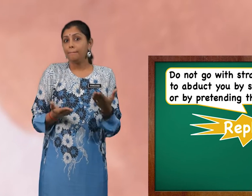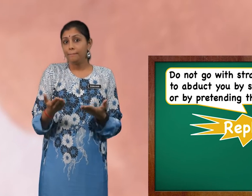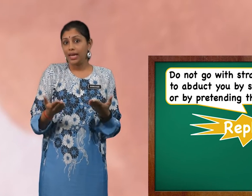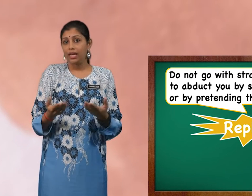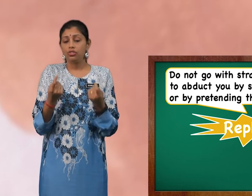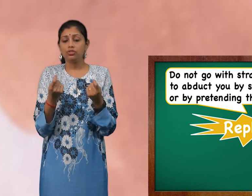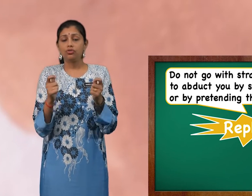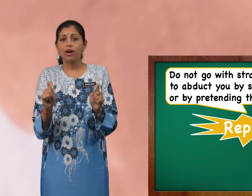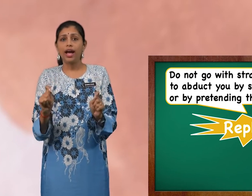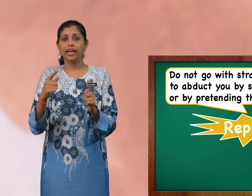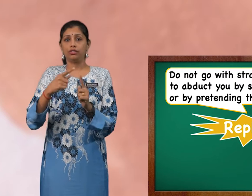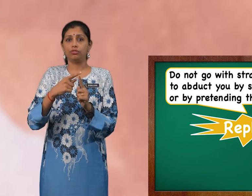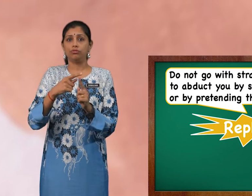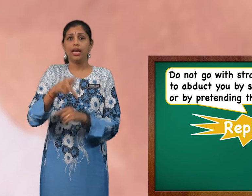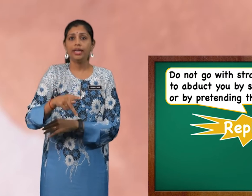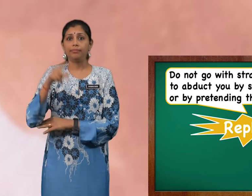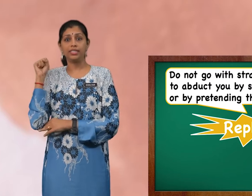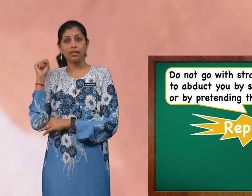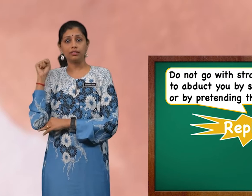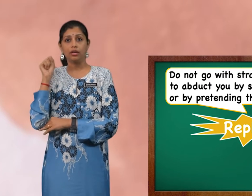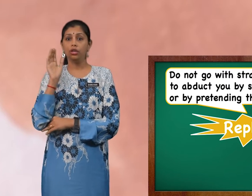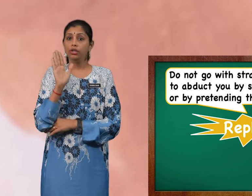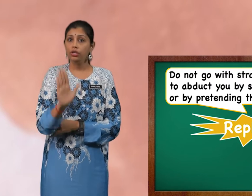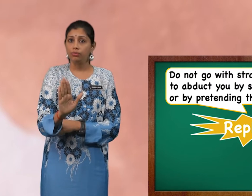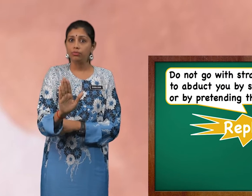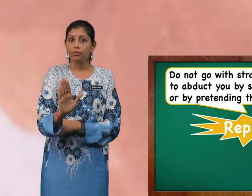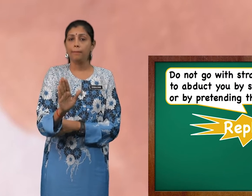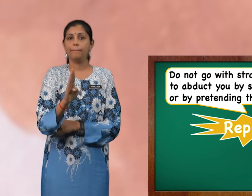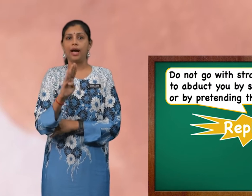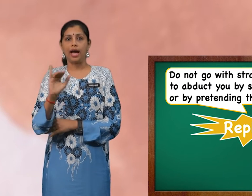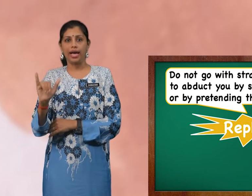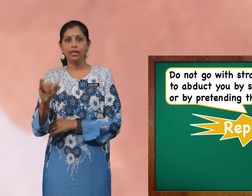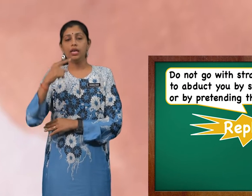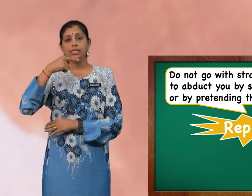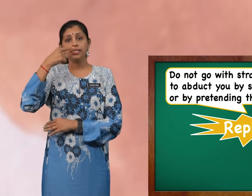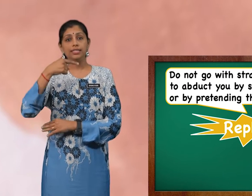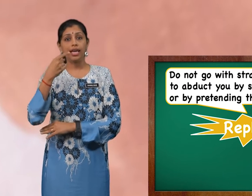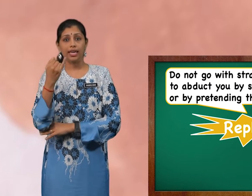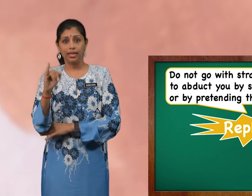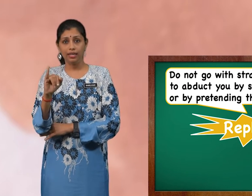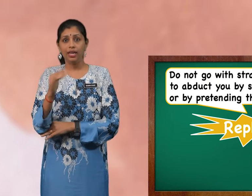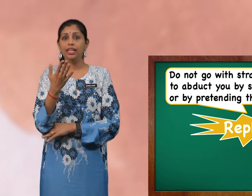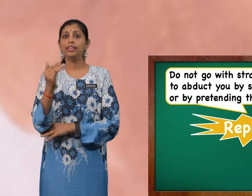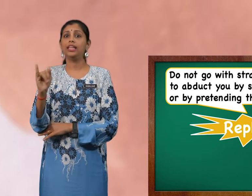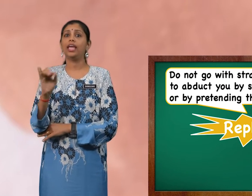may try to abduct you by saying they